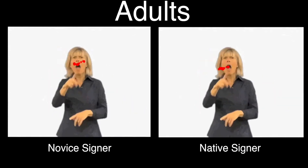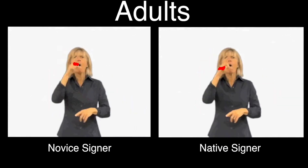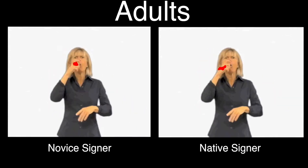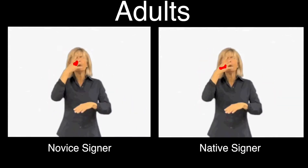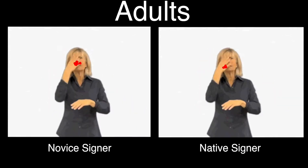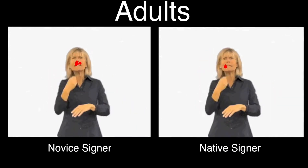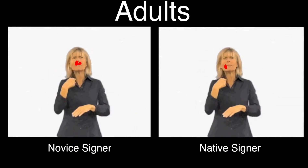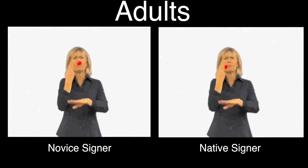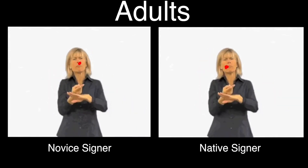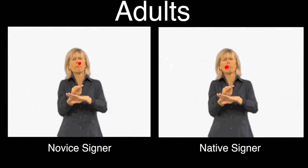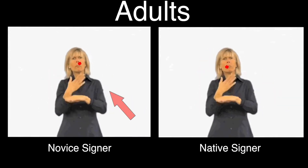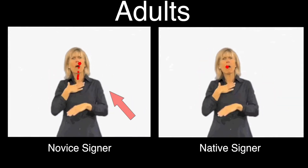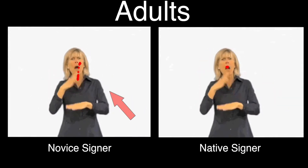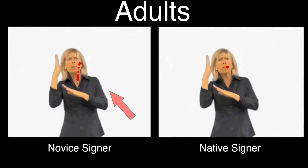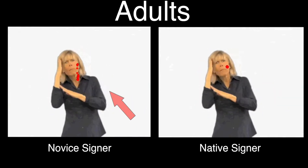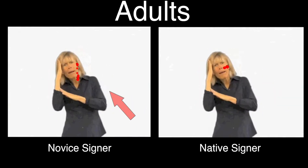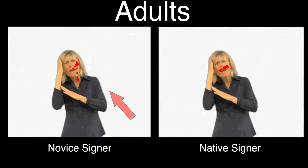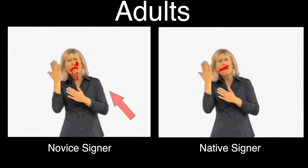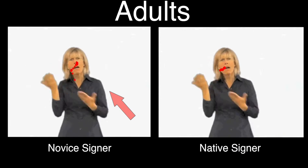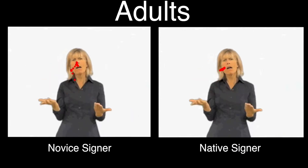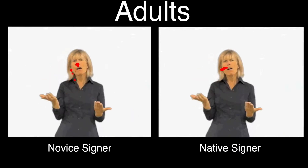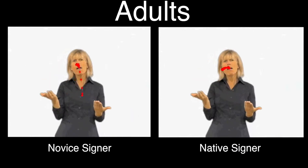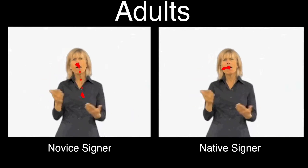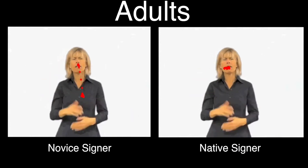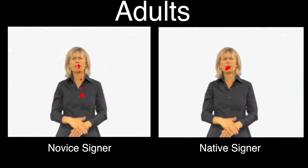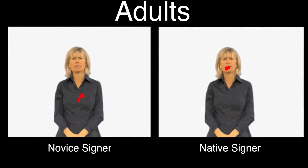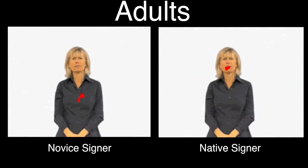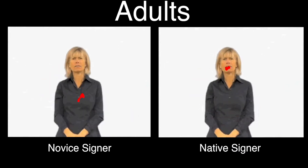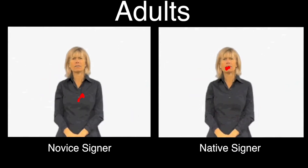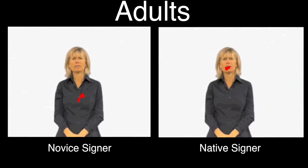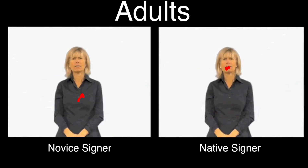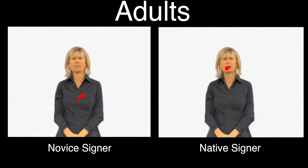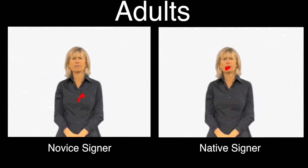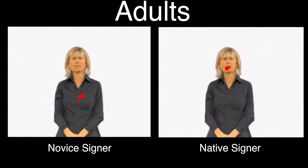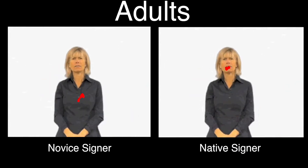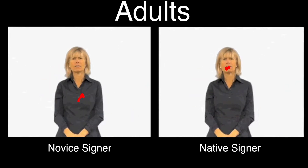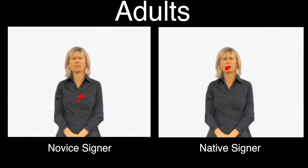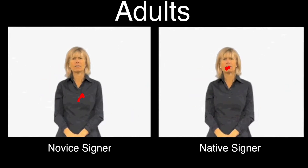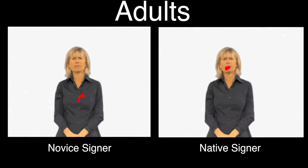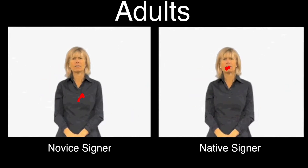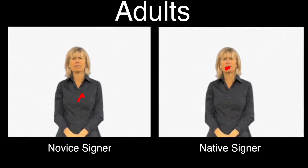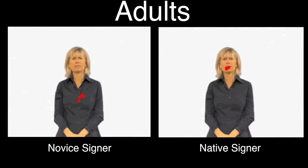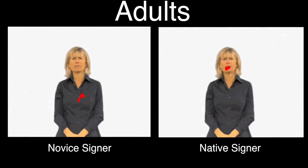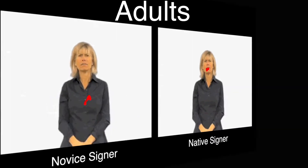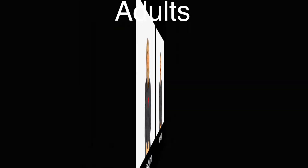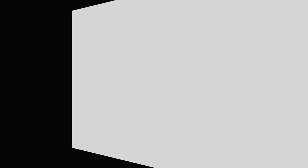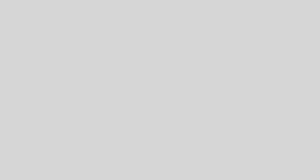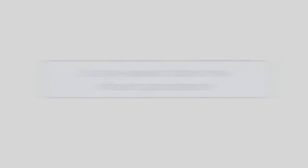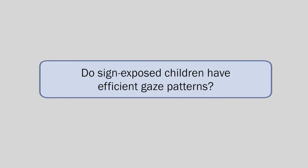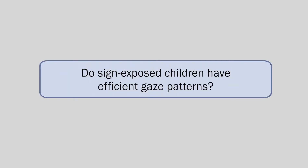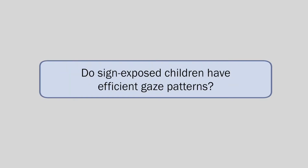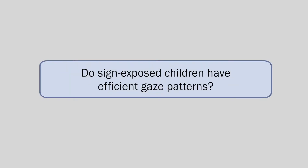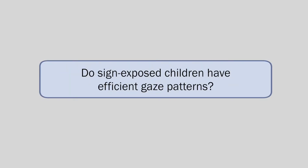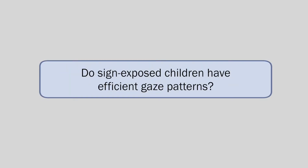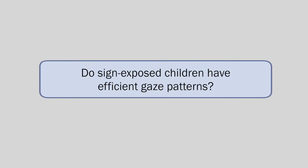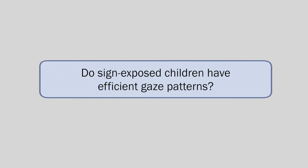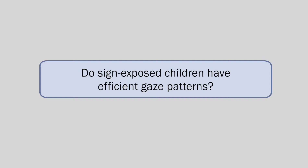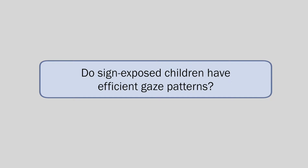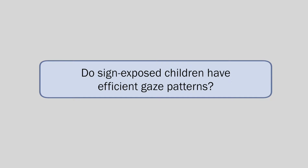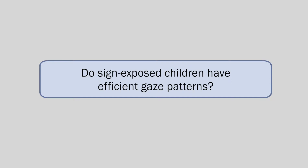fluent signers, who seem to have a high focus on the lower part of the face. We also brought